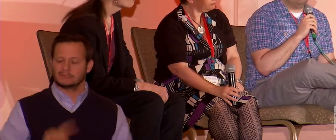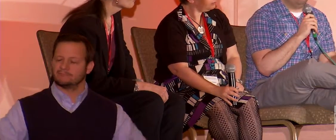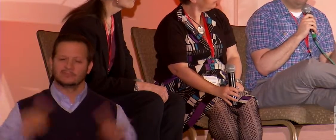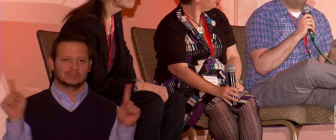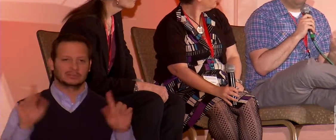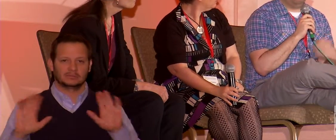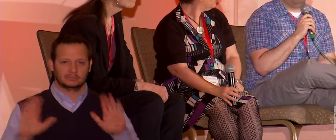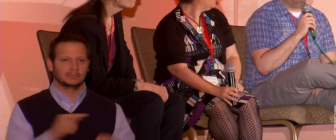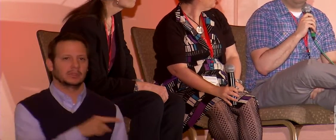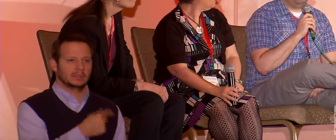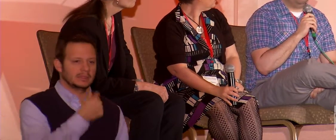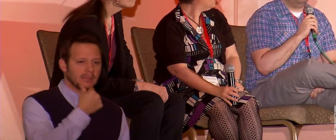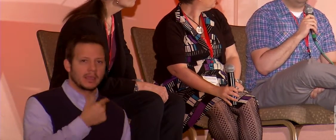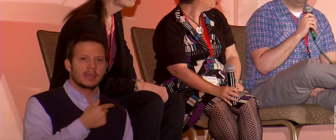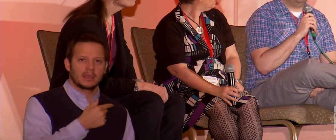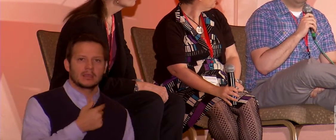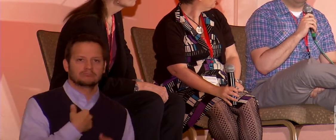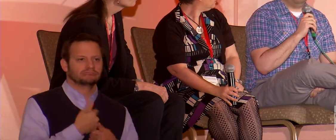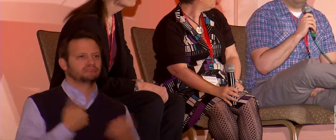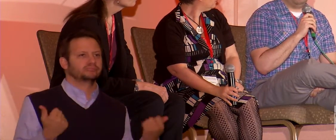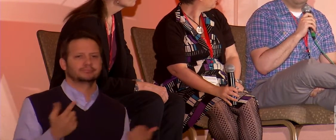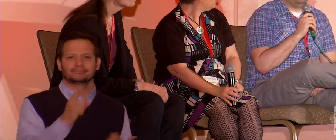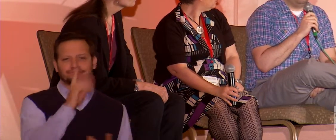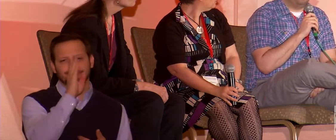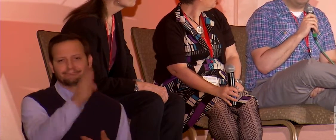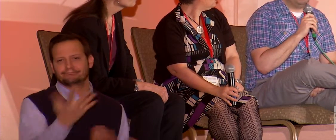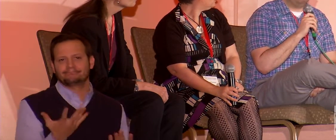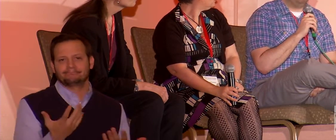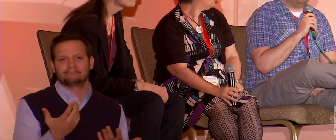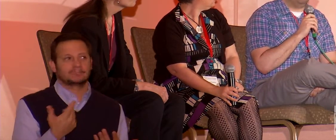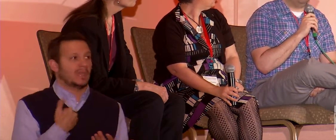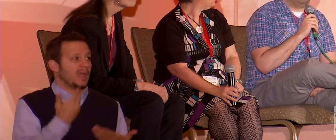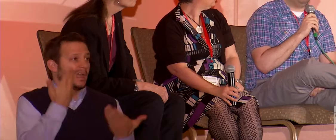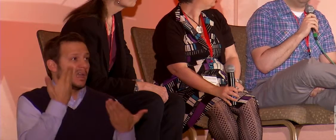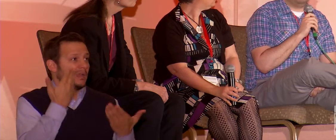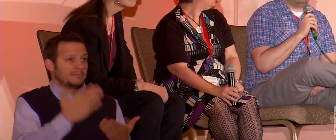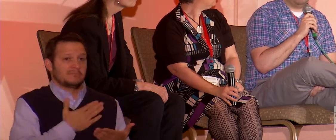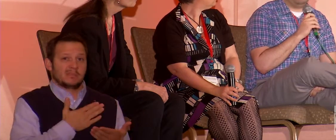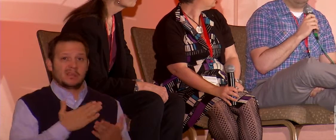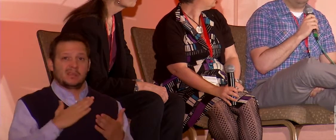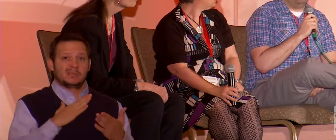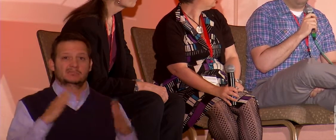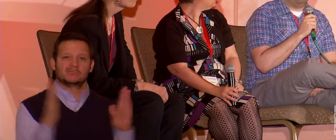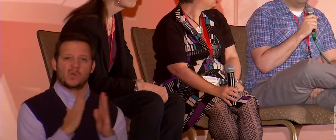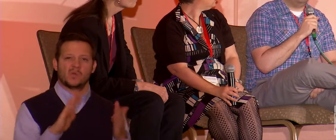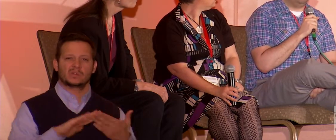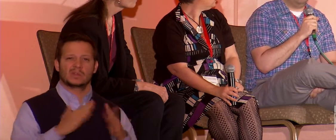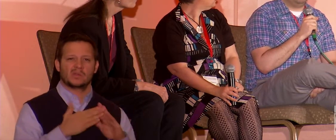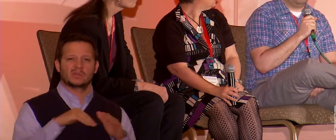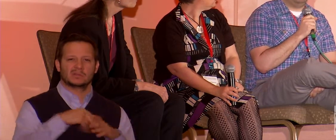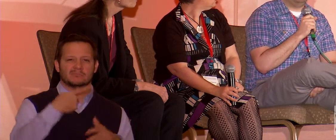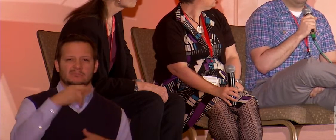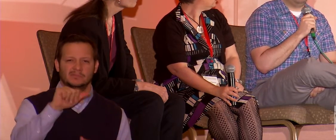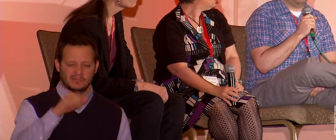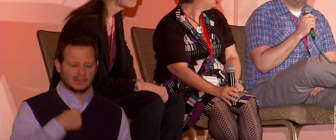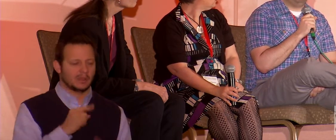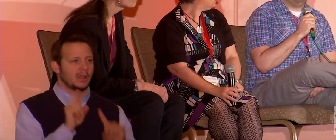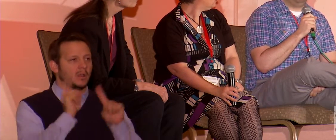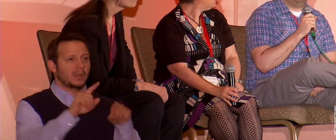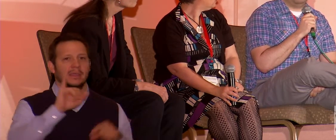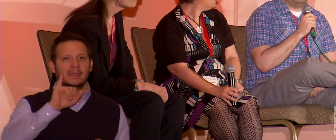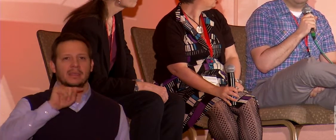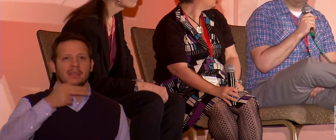My coming out as gay story was pretty straightforward. I didn't know any gay people in my small Pennsylvania town. I went to Ithaca College, one of the